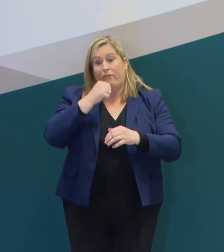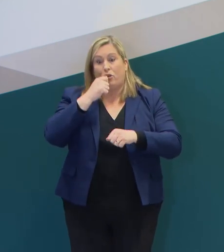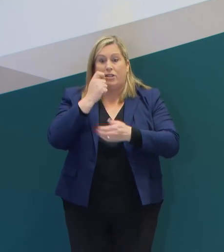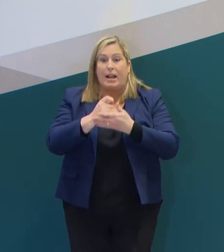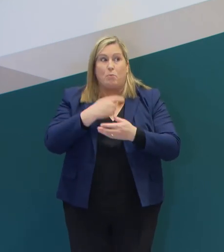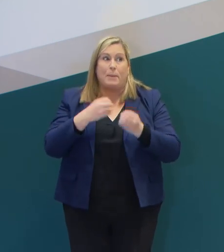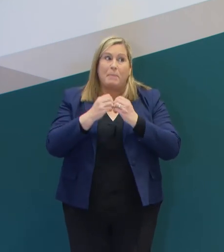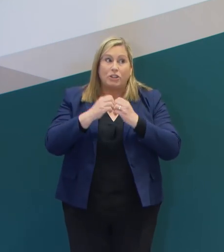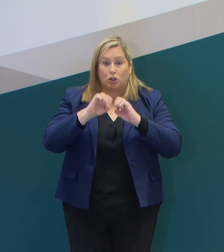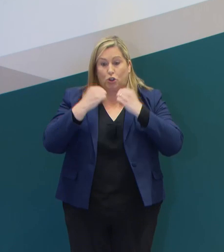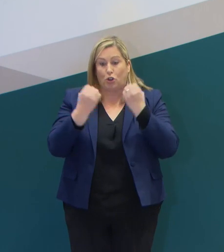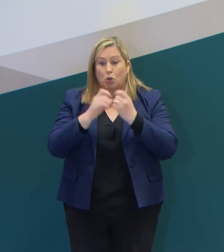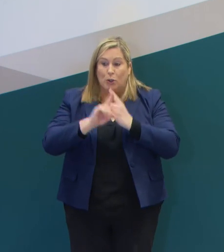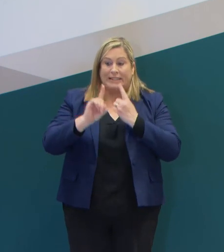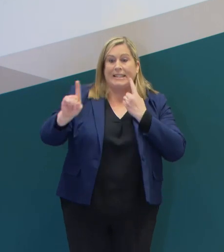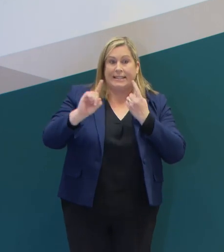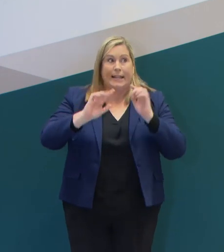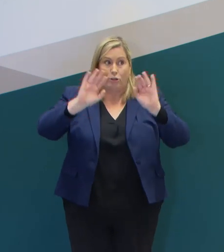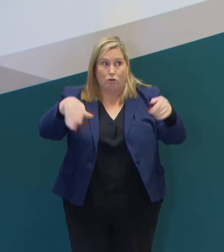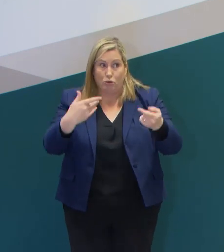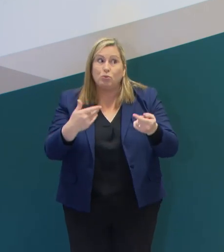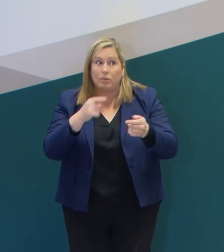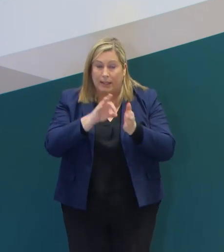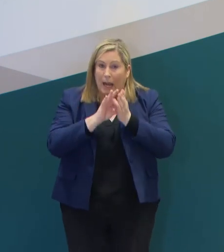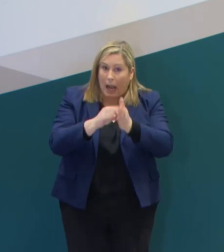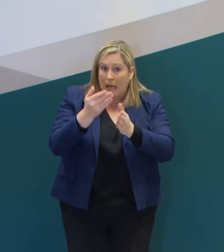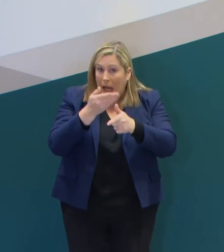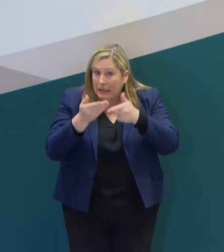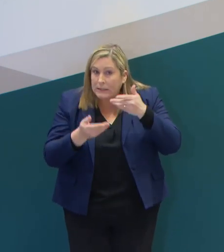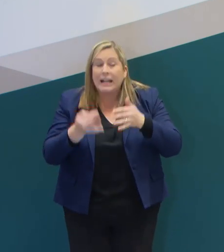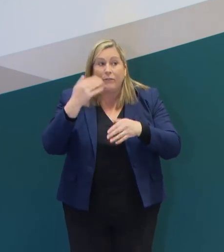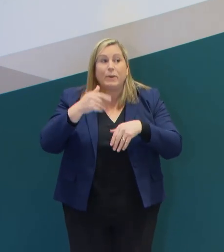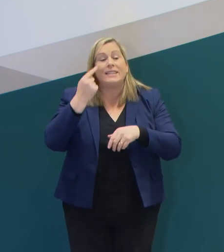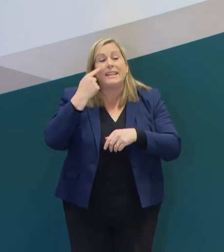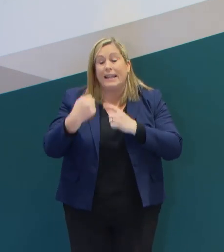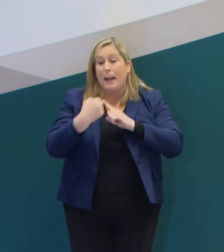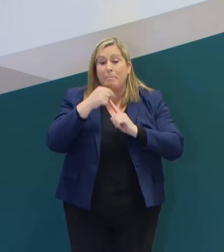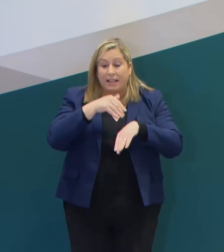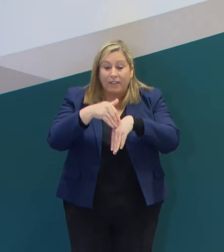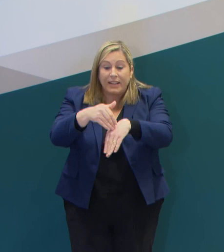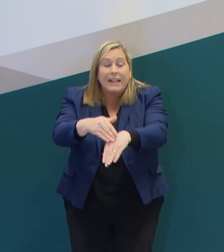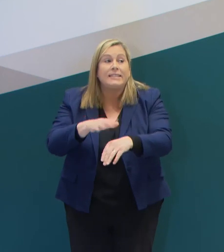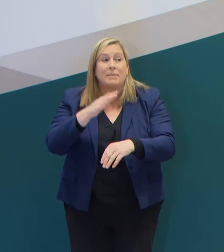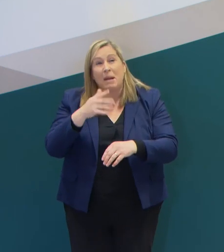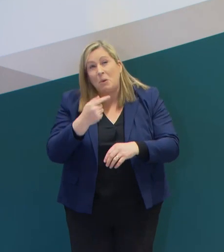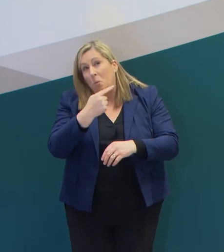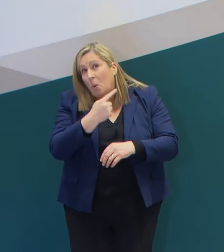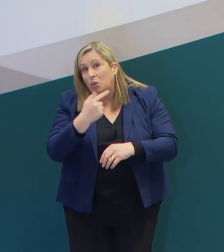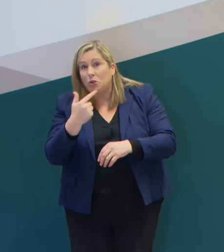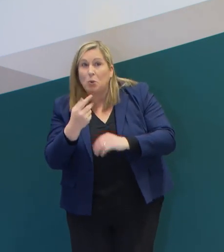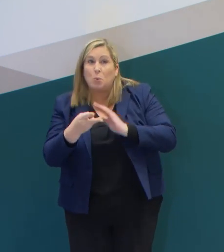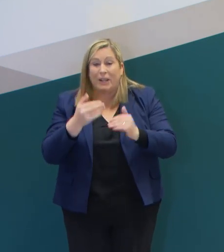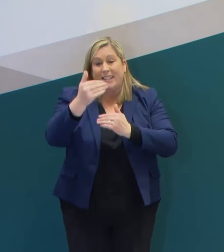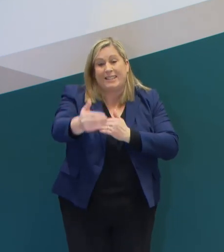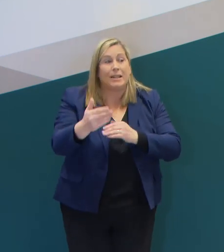distancing measures that we introduced. And we think if we're going to see an effect, it might be around in the course of the next week to 2